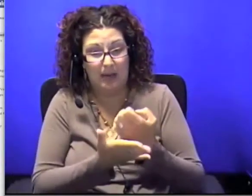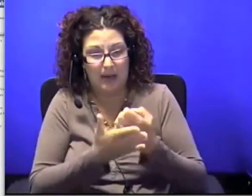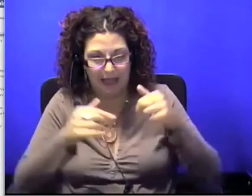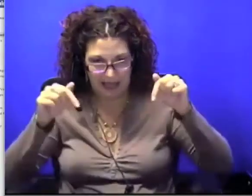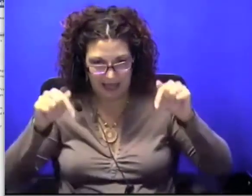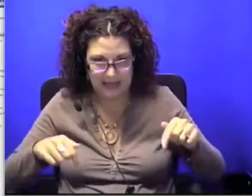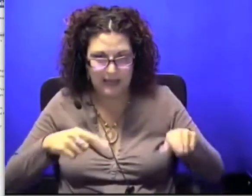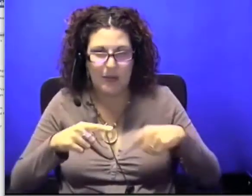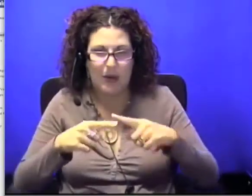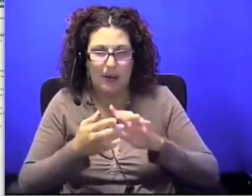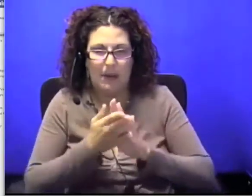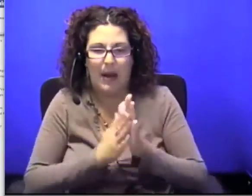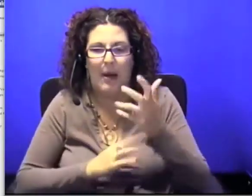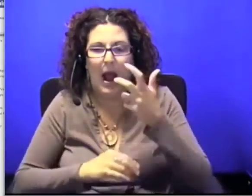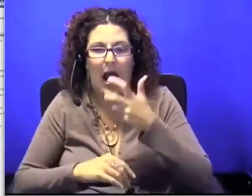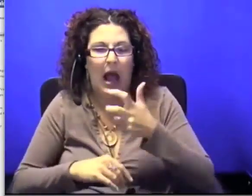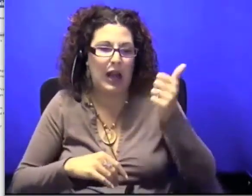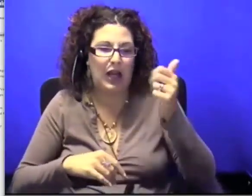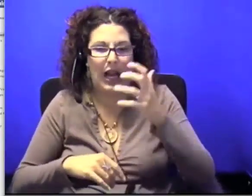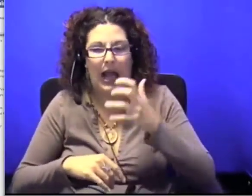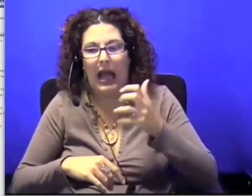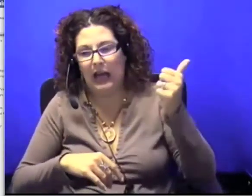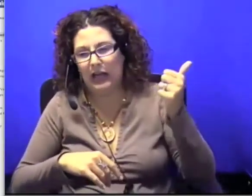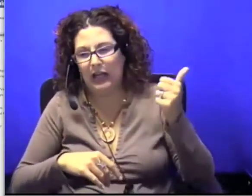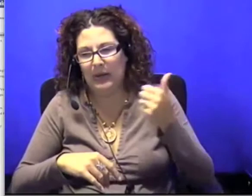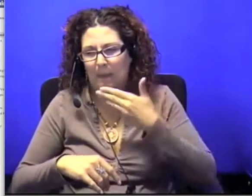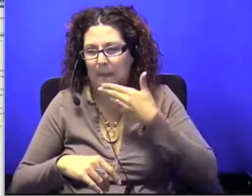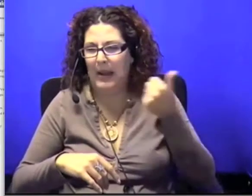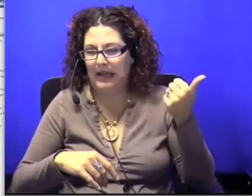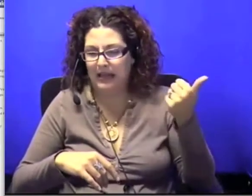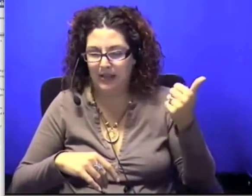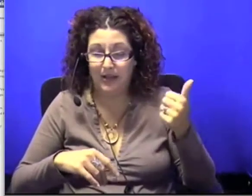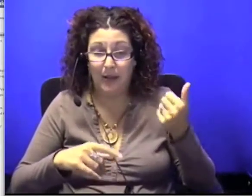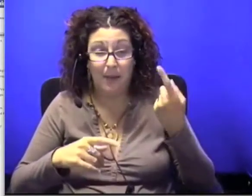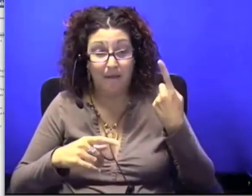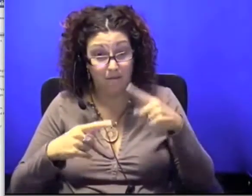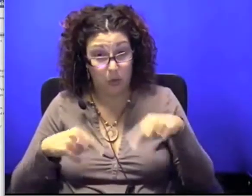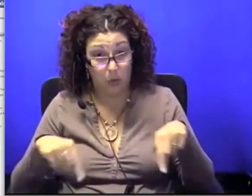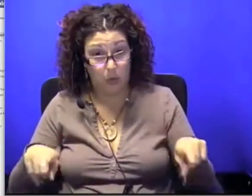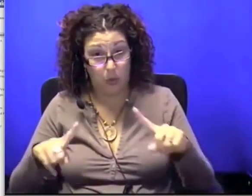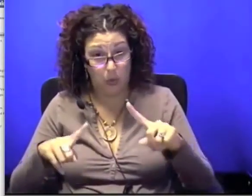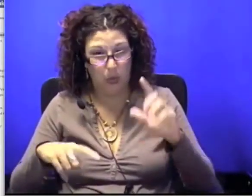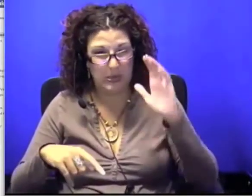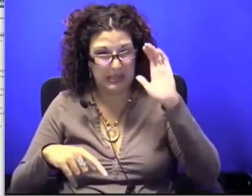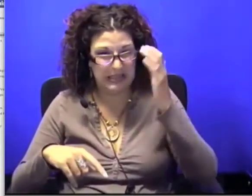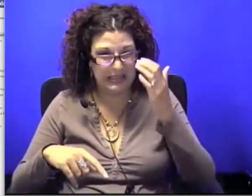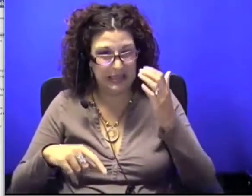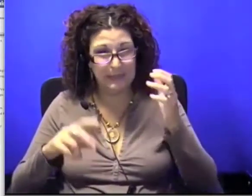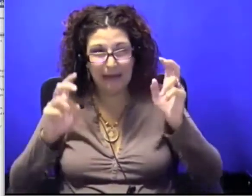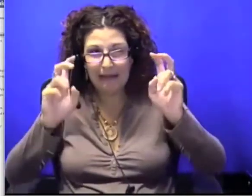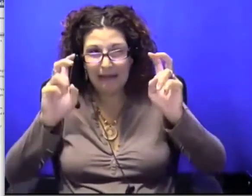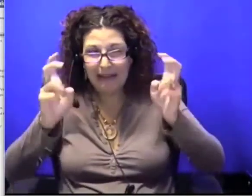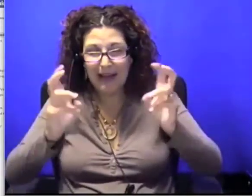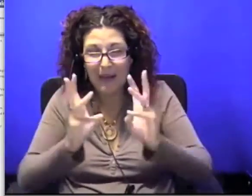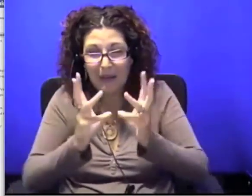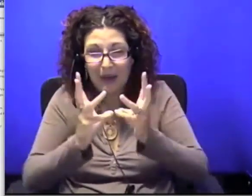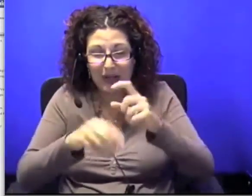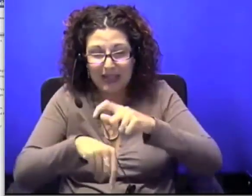economy, this is when it's going to get hotter and hotter and hotter. But for you, at a time when it's seemingly winter